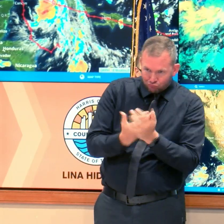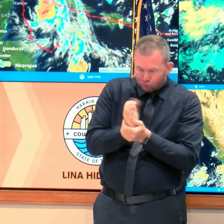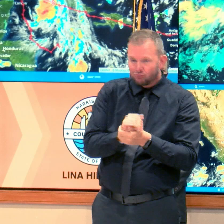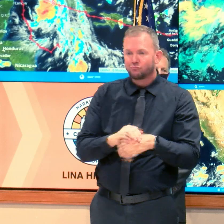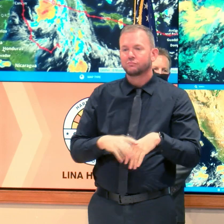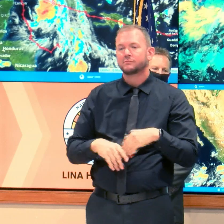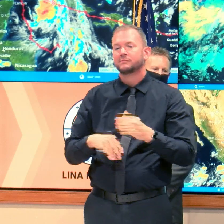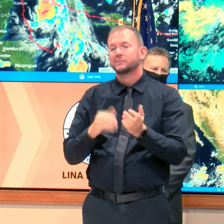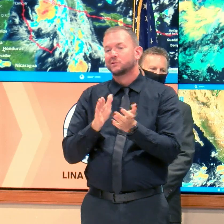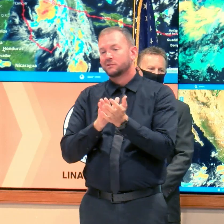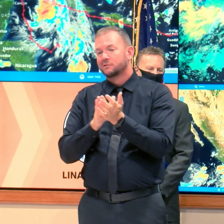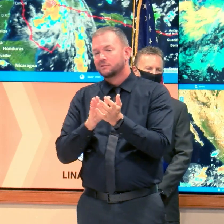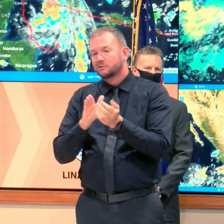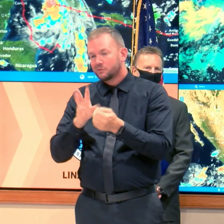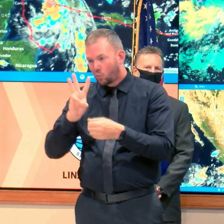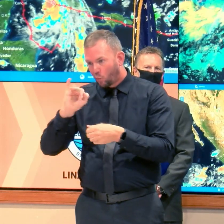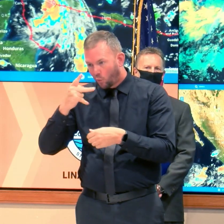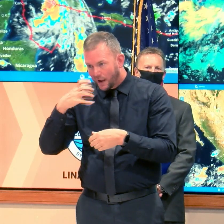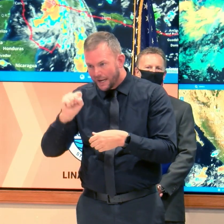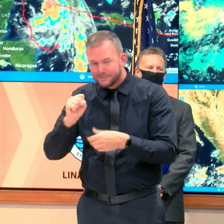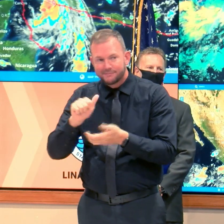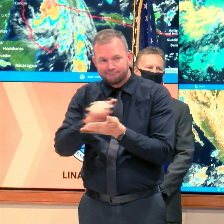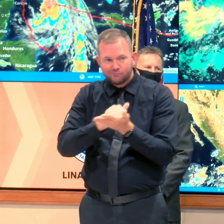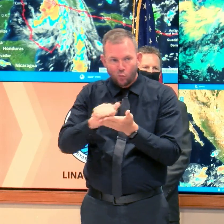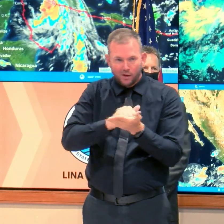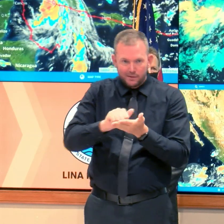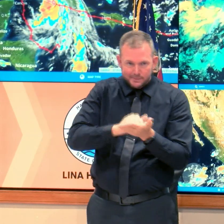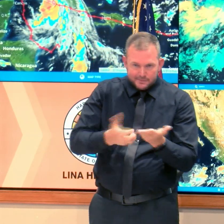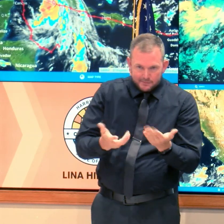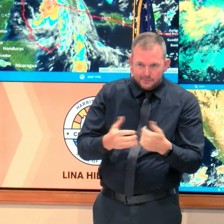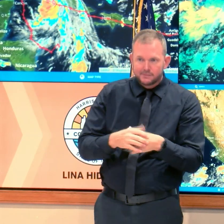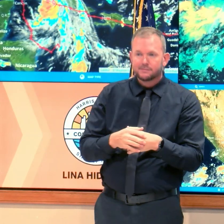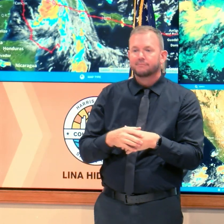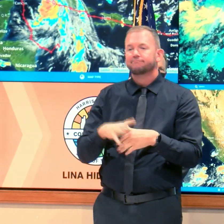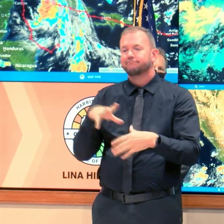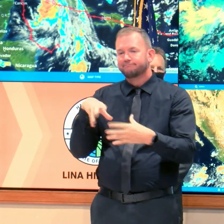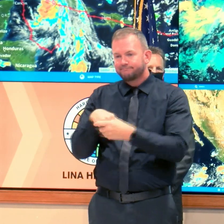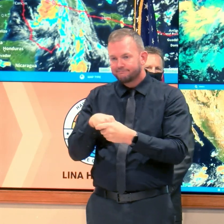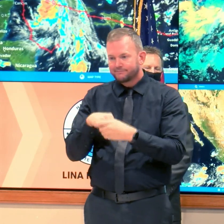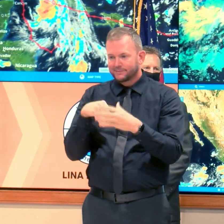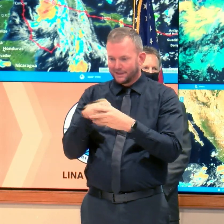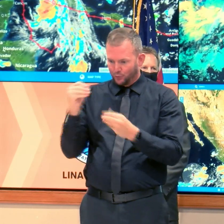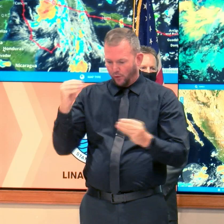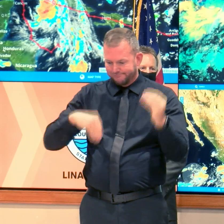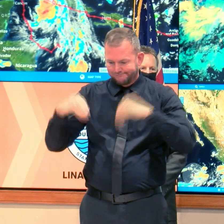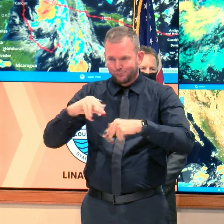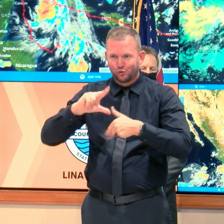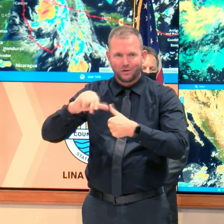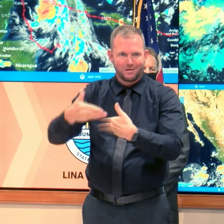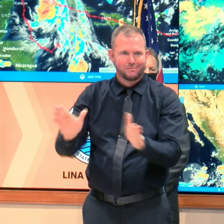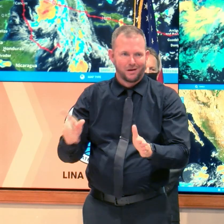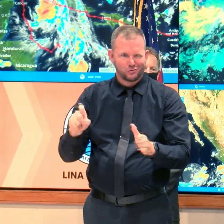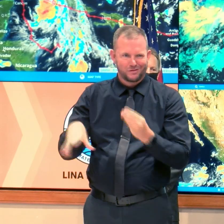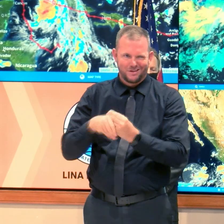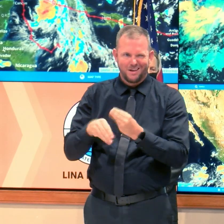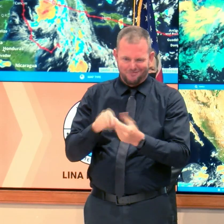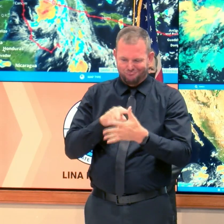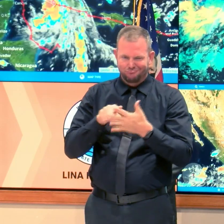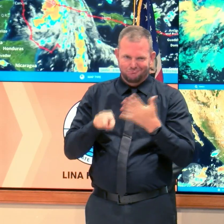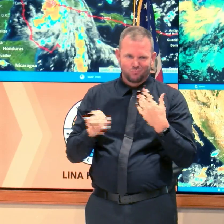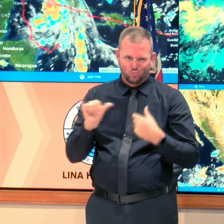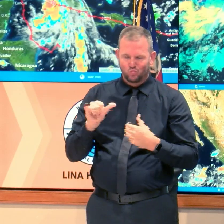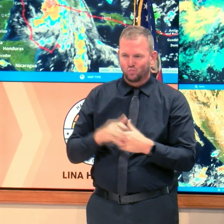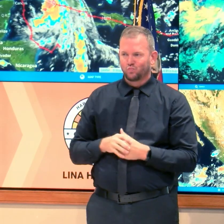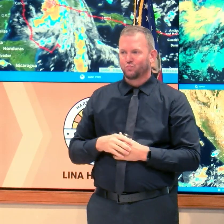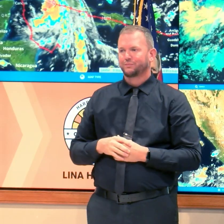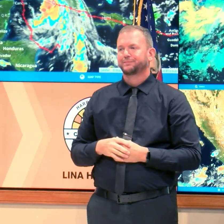your hurricane preparedness kit. Let me just say, because this will be more so, if it